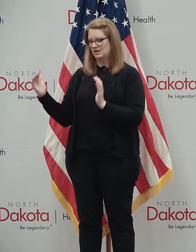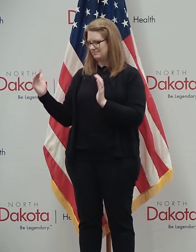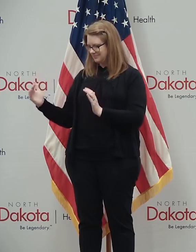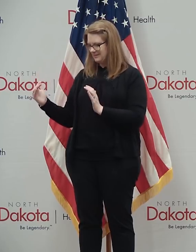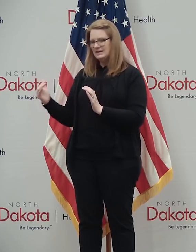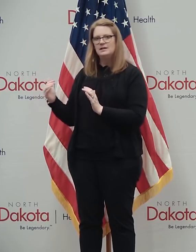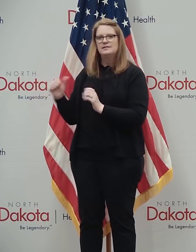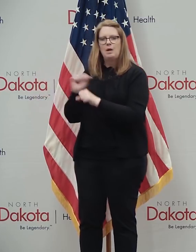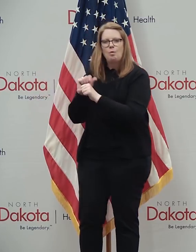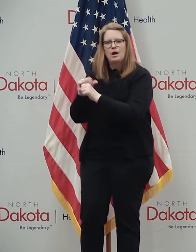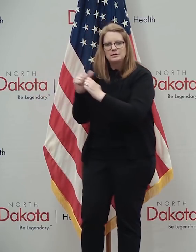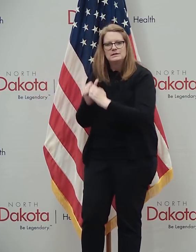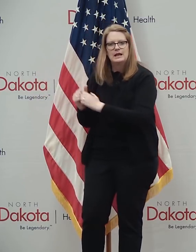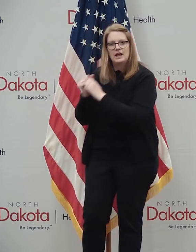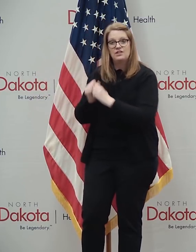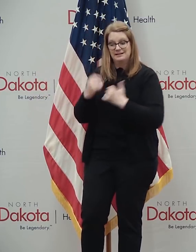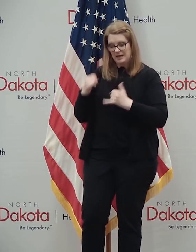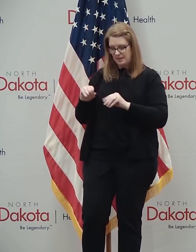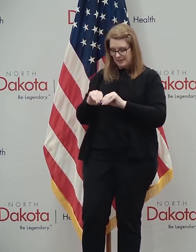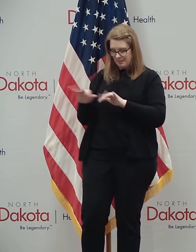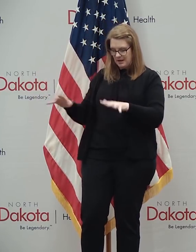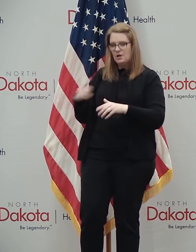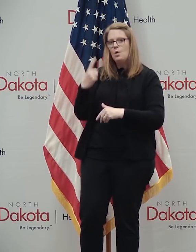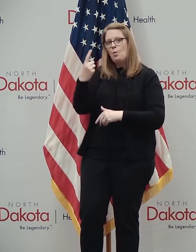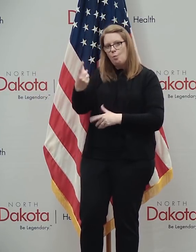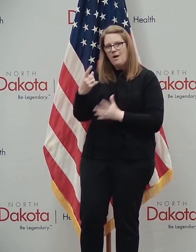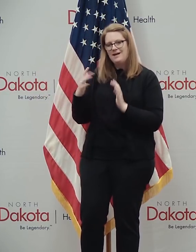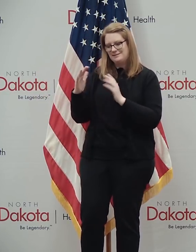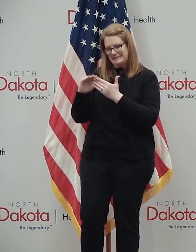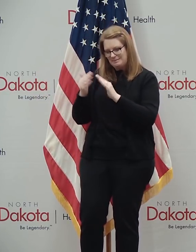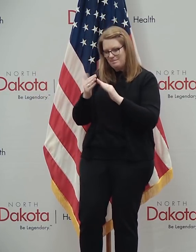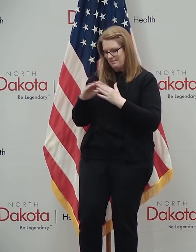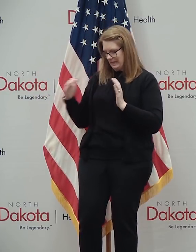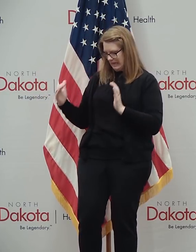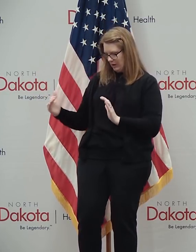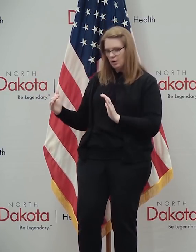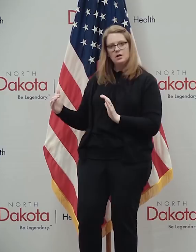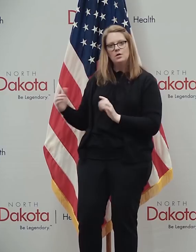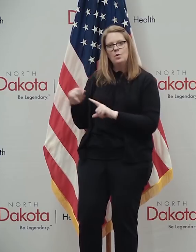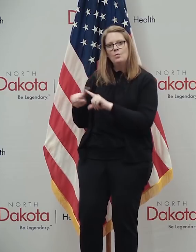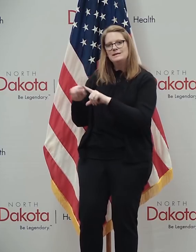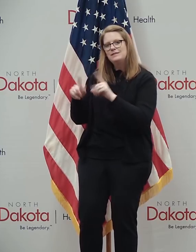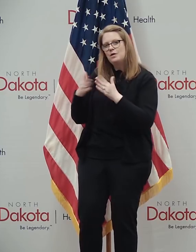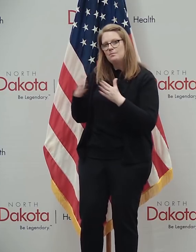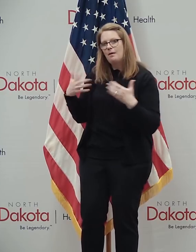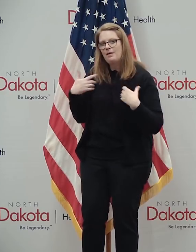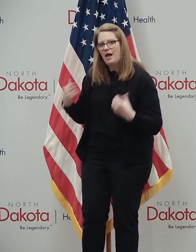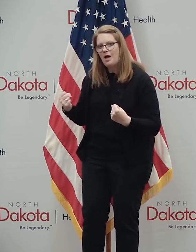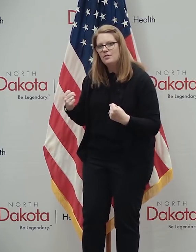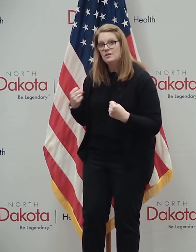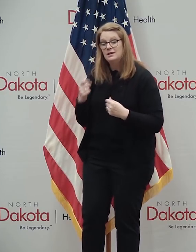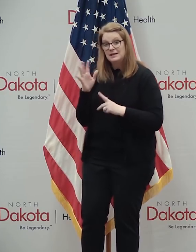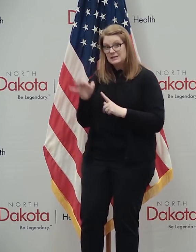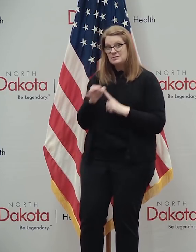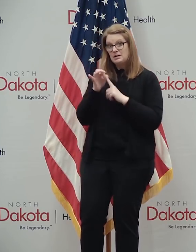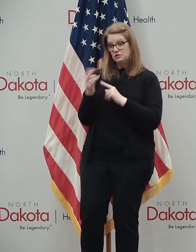when it comes to a pandemic, we're trying to deal with one metro area with multiple different public health, and particularly when it comes to 2